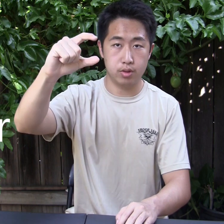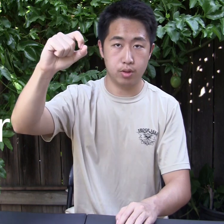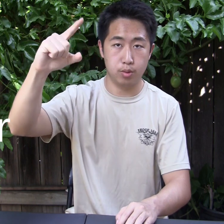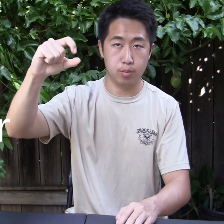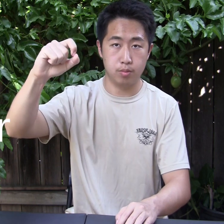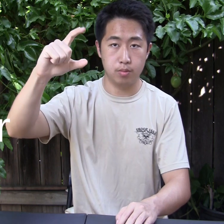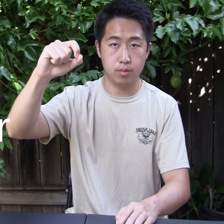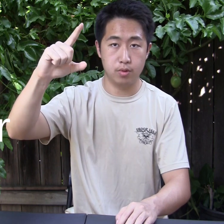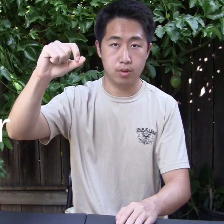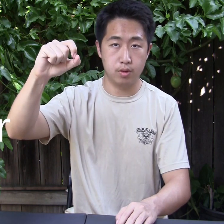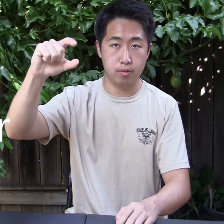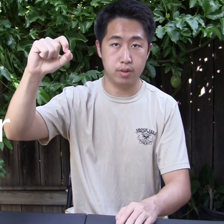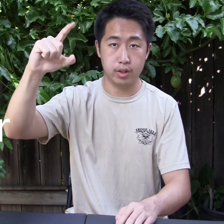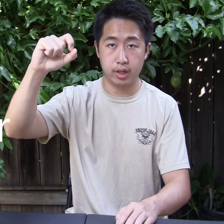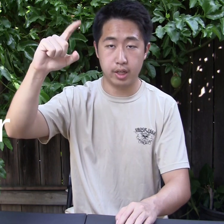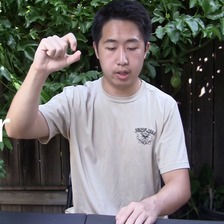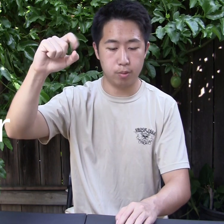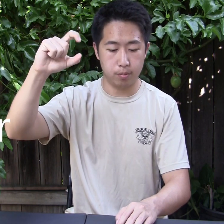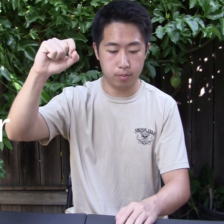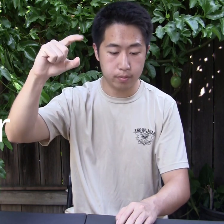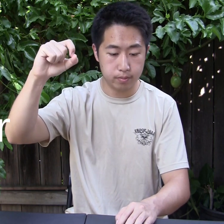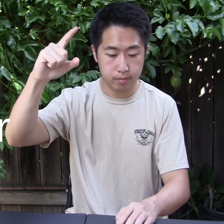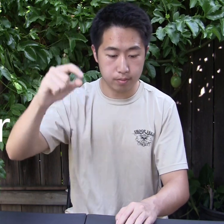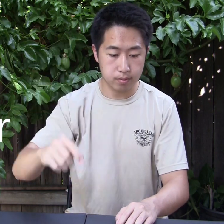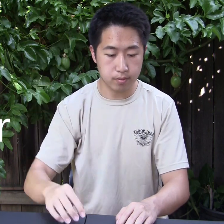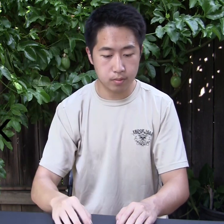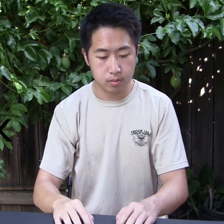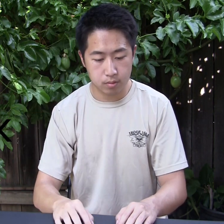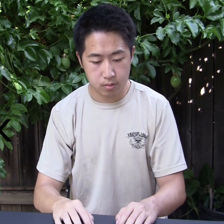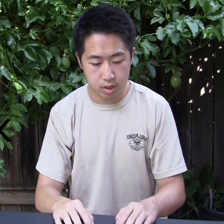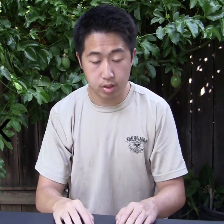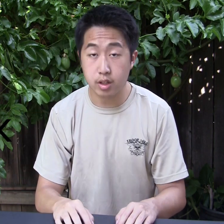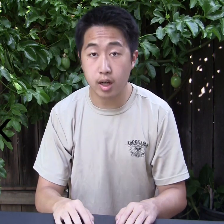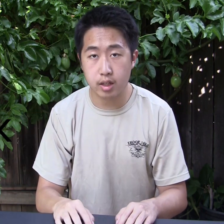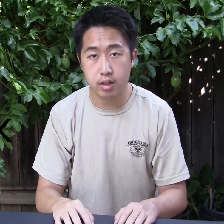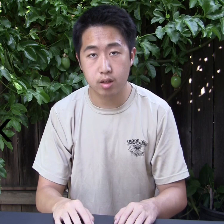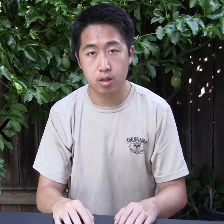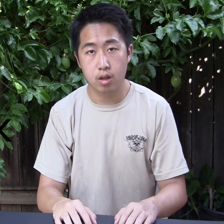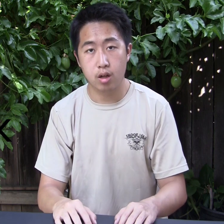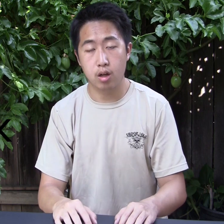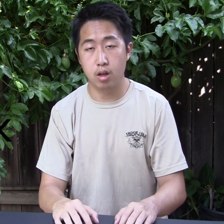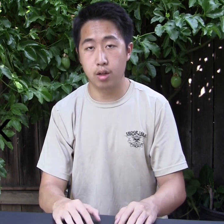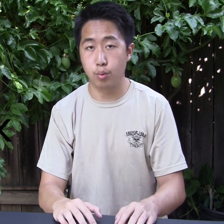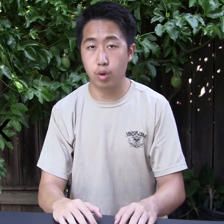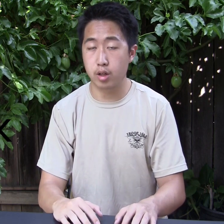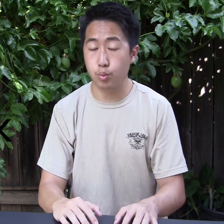so flick your hand out. To talk, one-on-one,